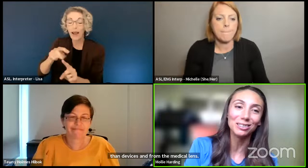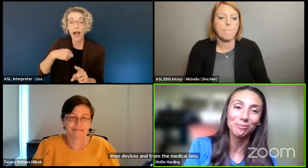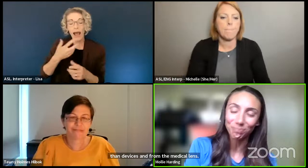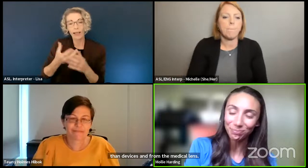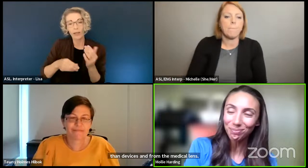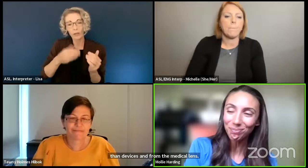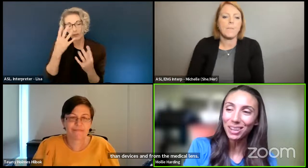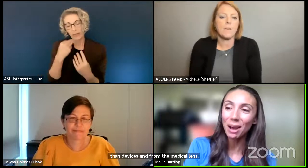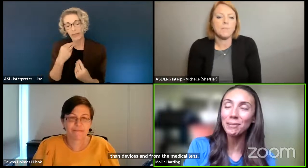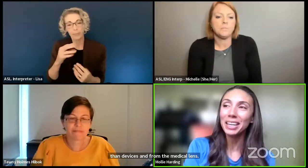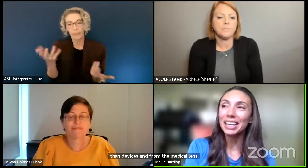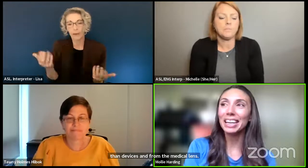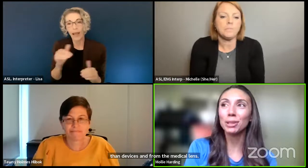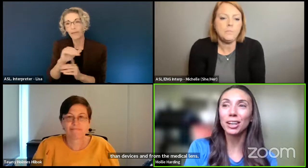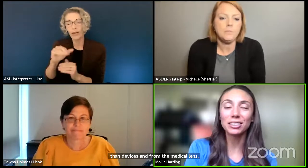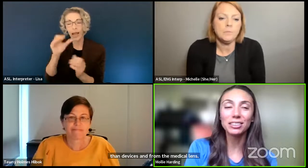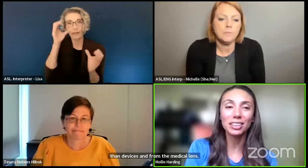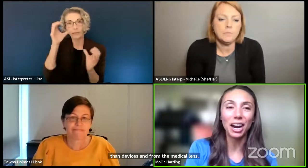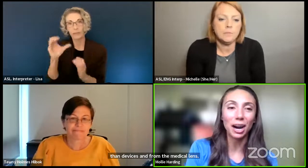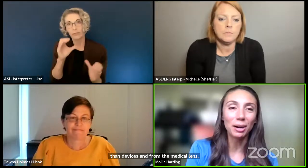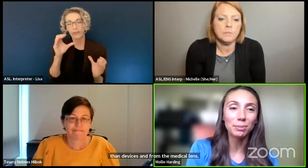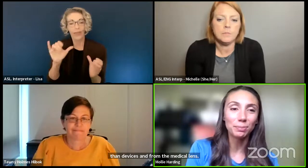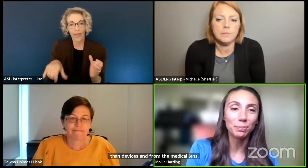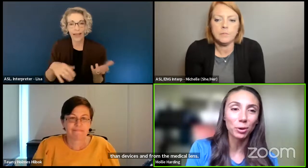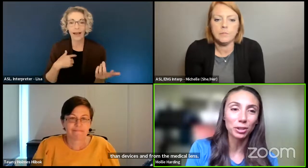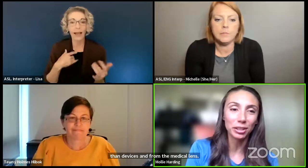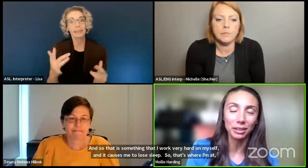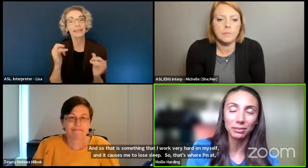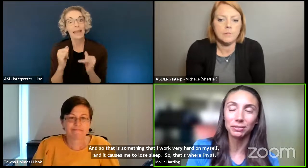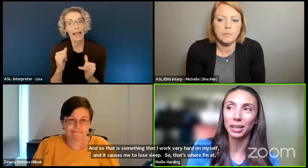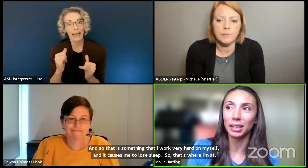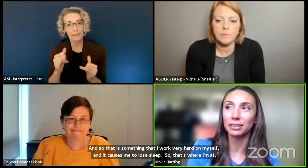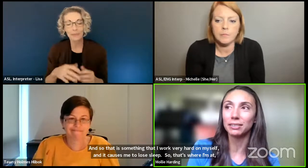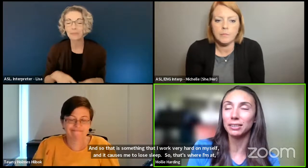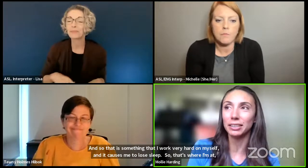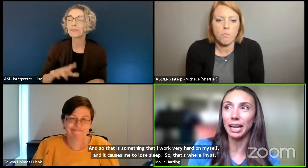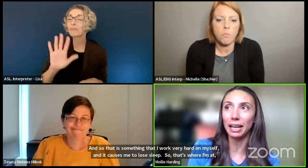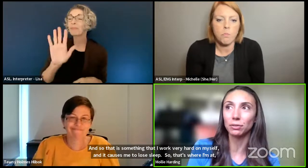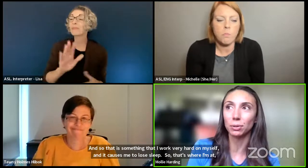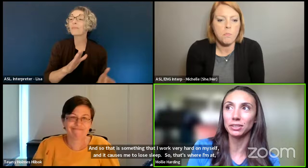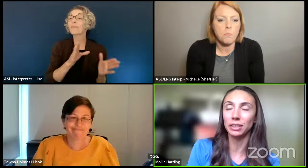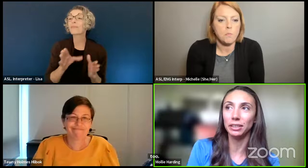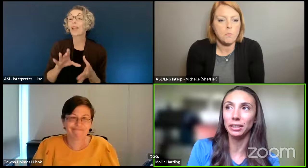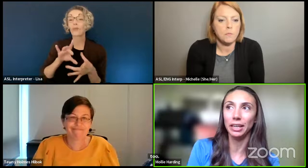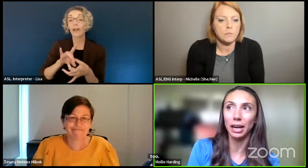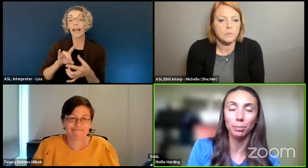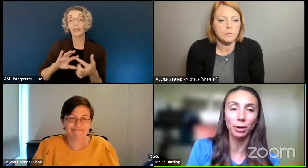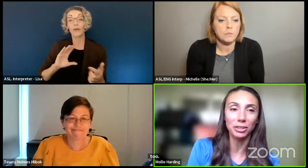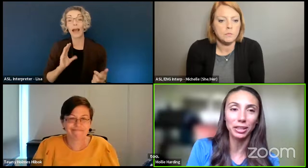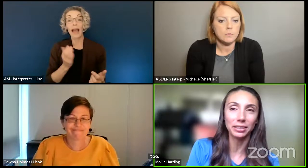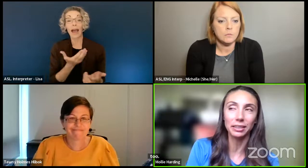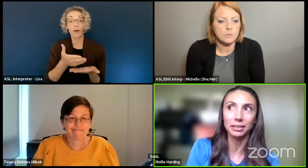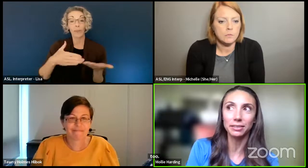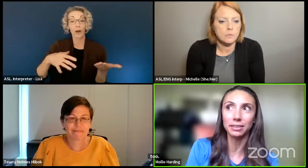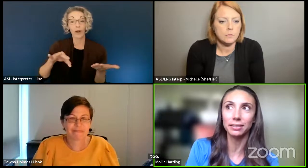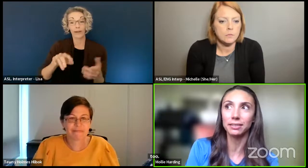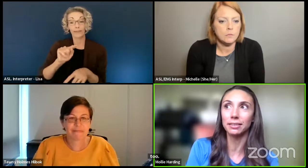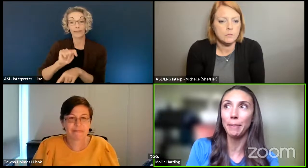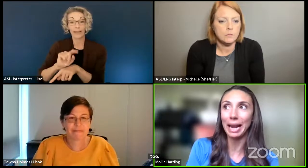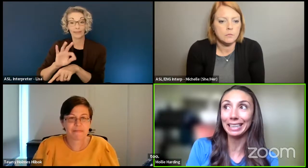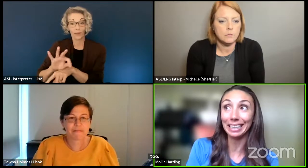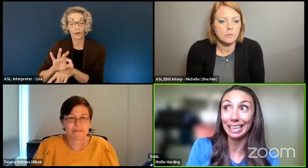I'm at too. In regard to our portion of the task force and our project on